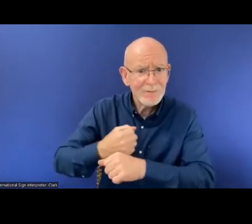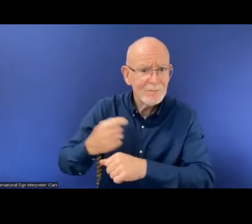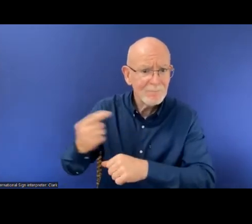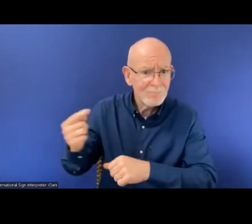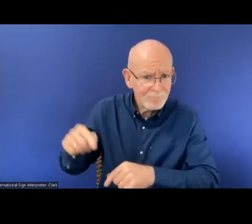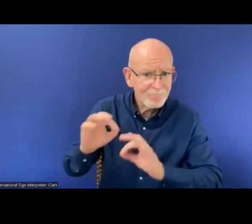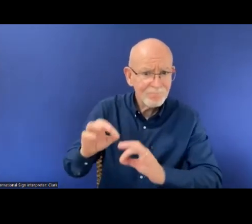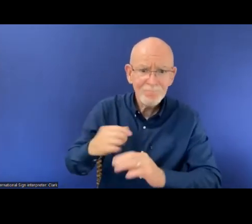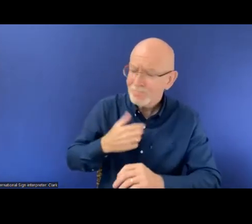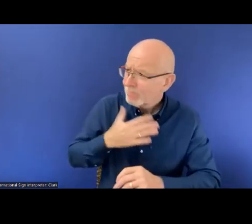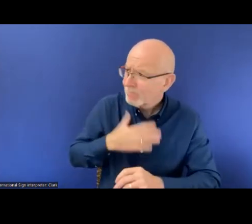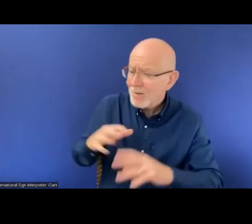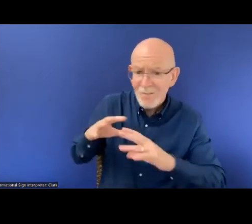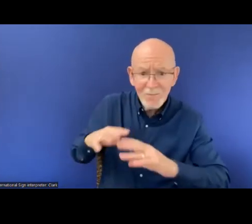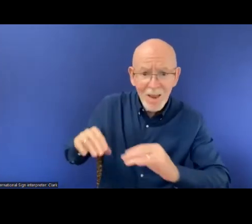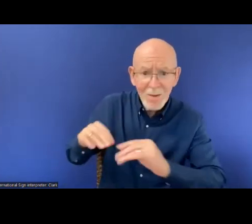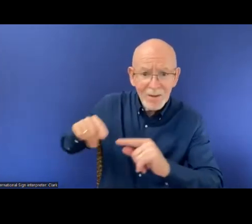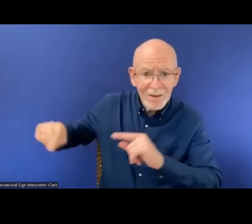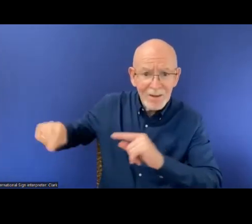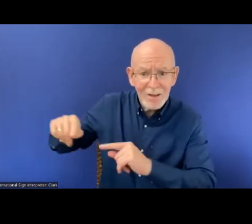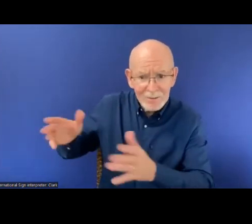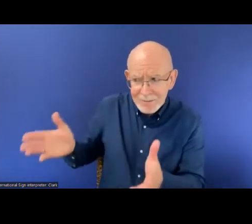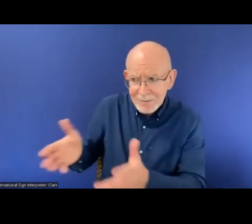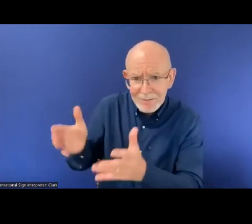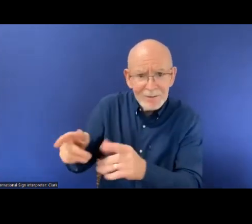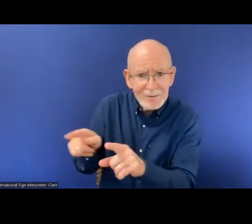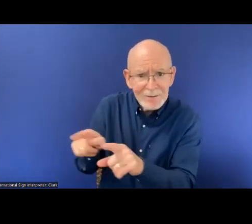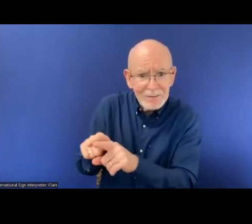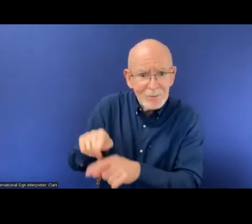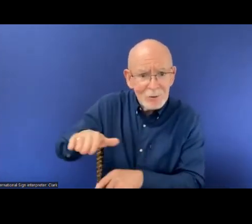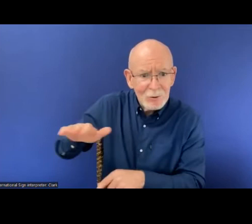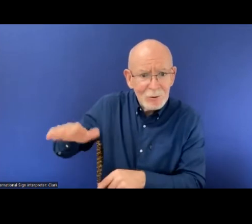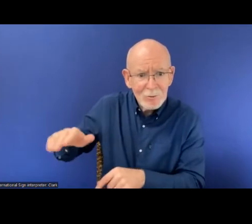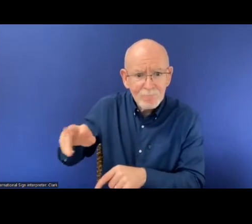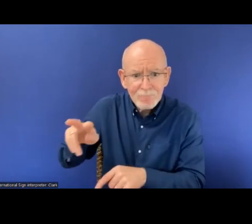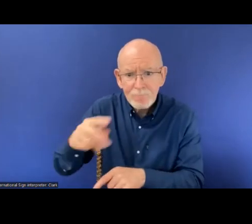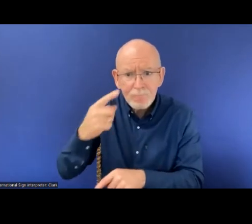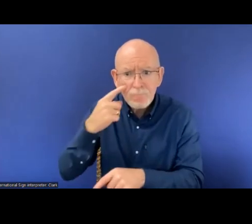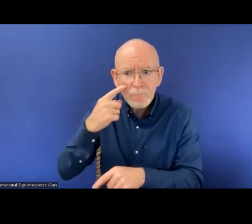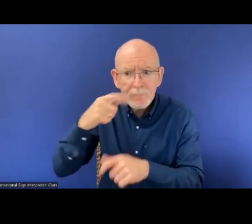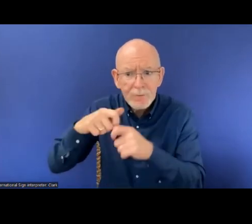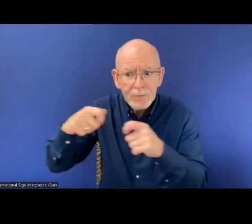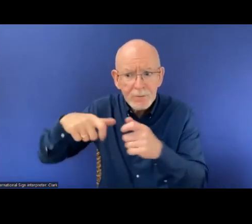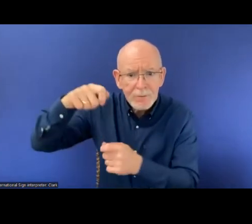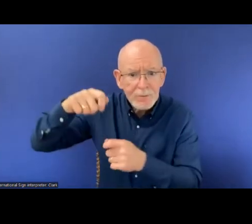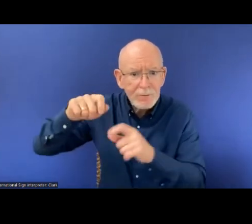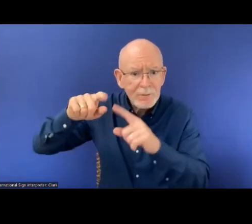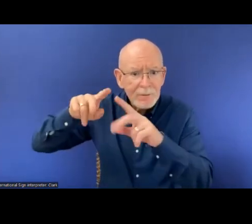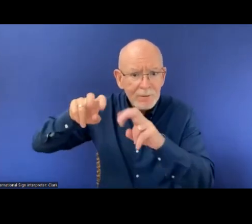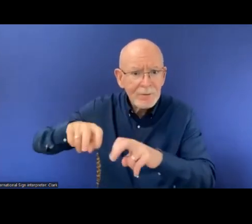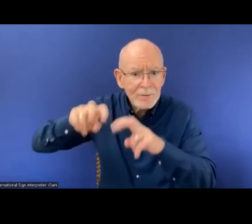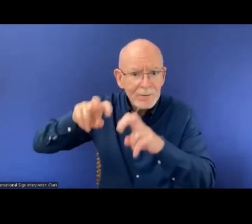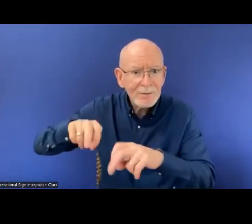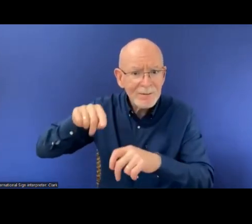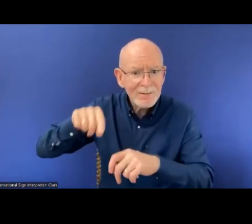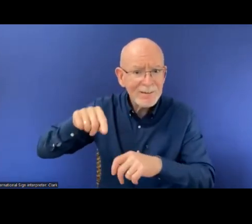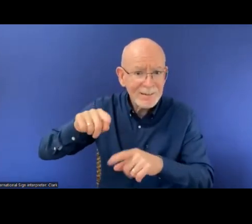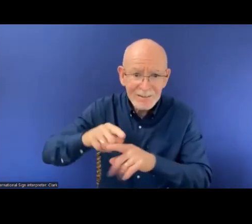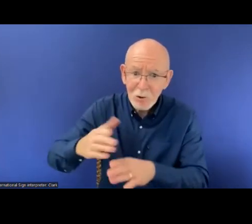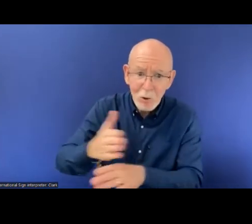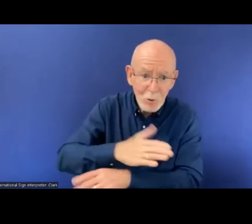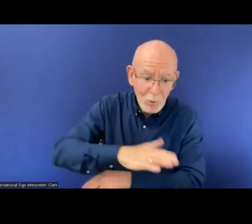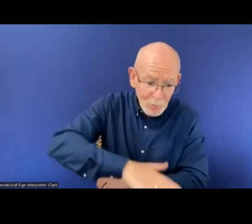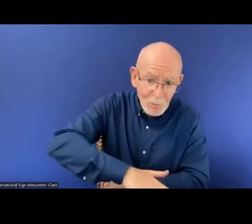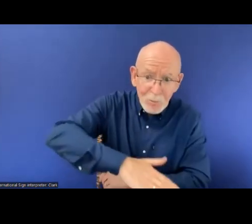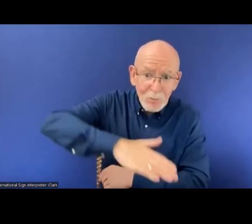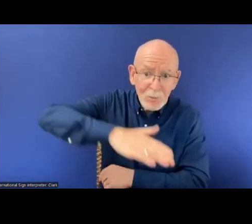around people who use spectacles. A lot has been said. I also suffer from it, but from an early age, you see